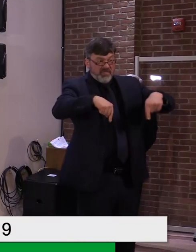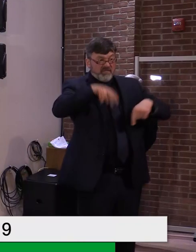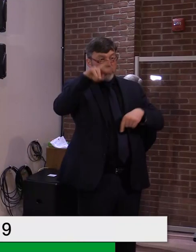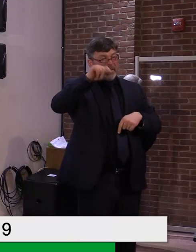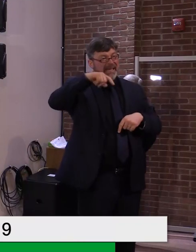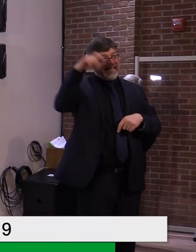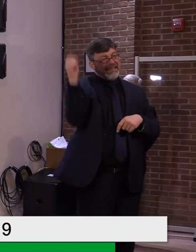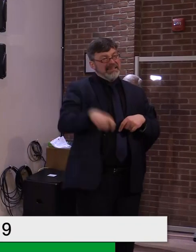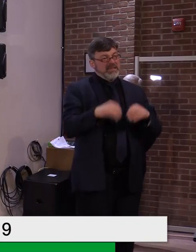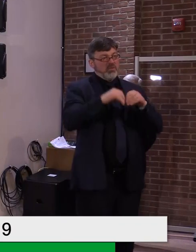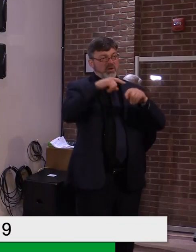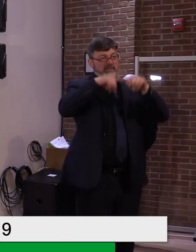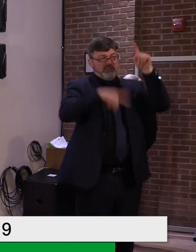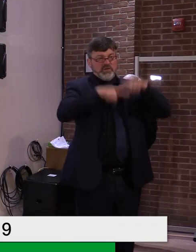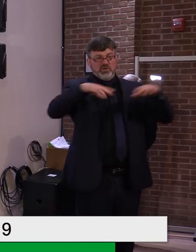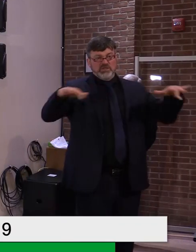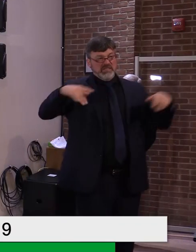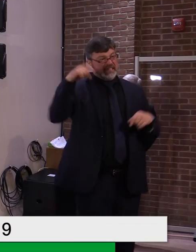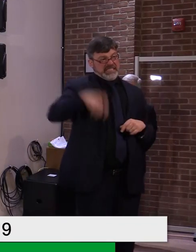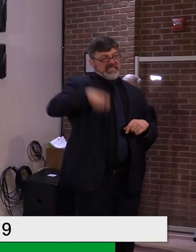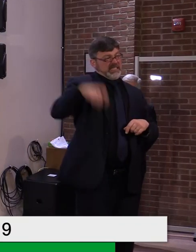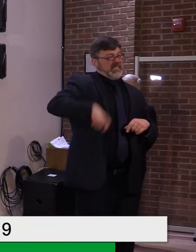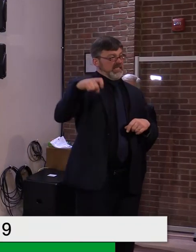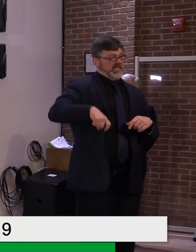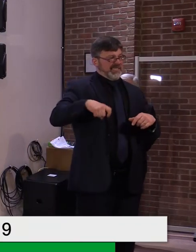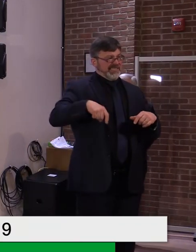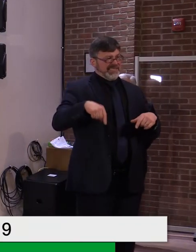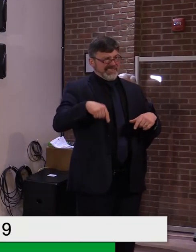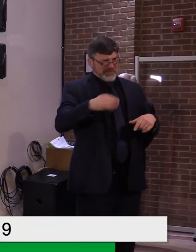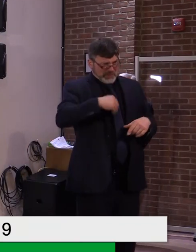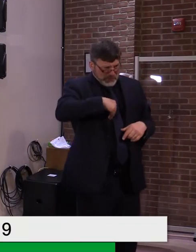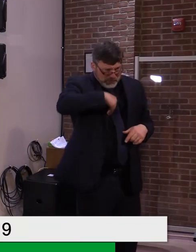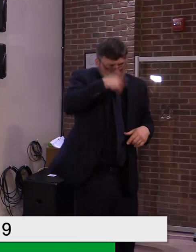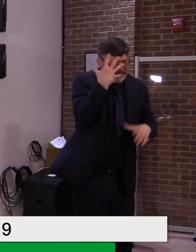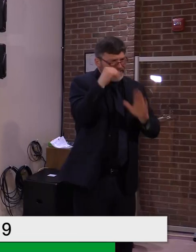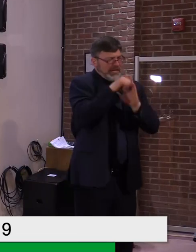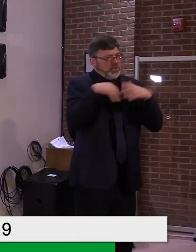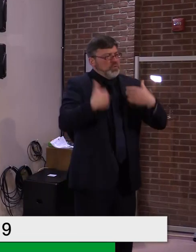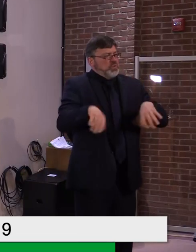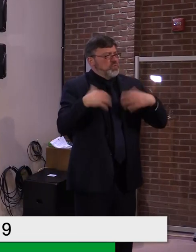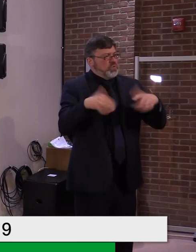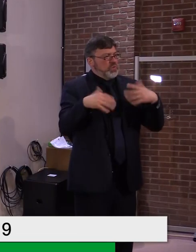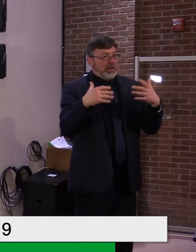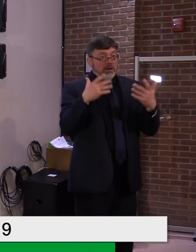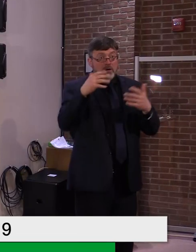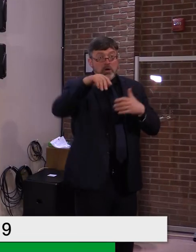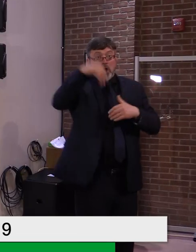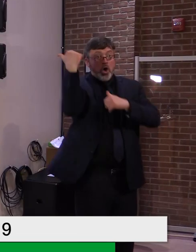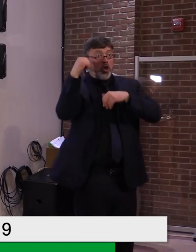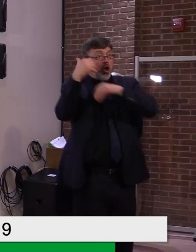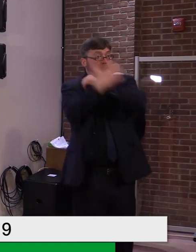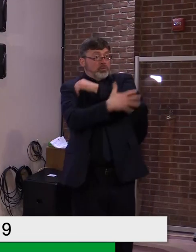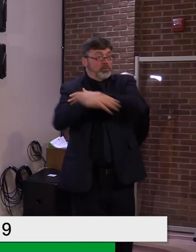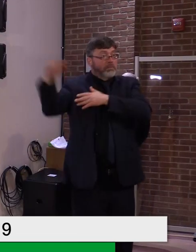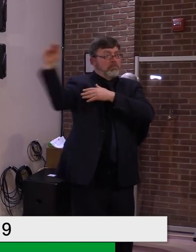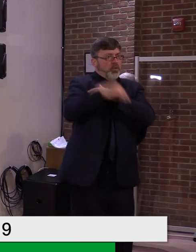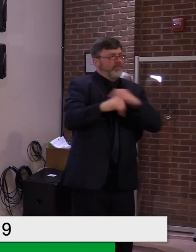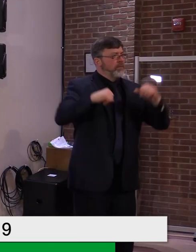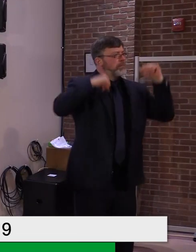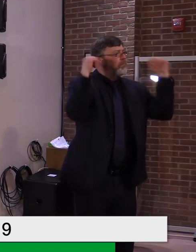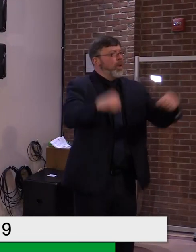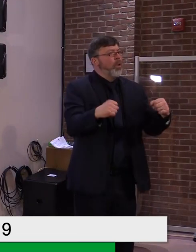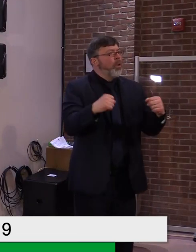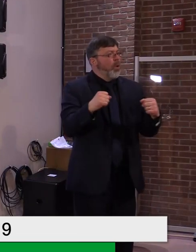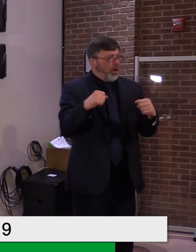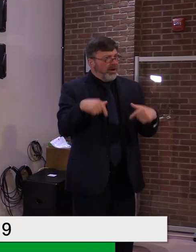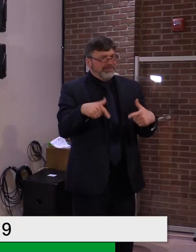countries and bring them into Vermont as new citizens, new Americans, possibly, in